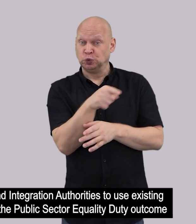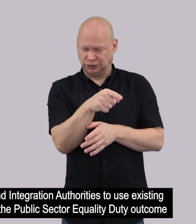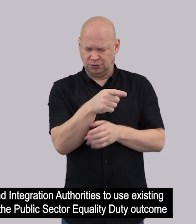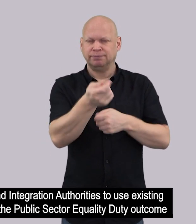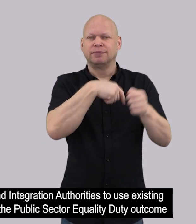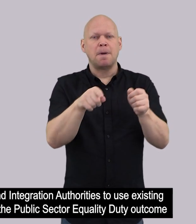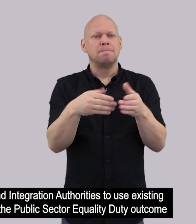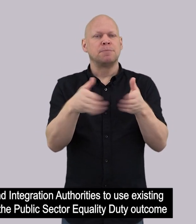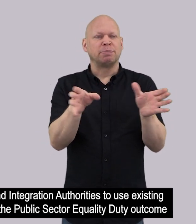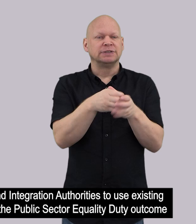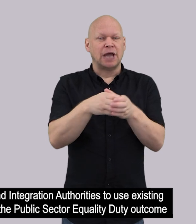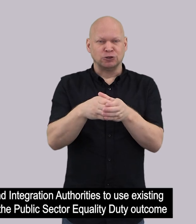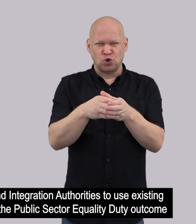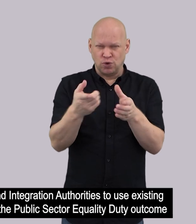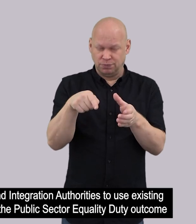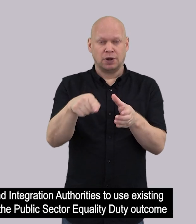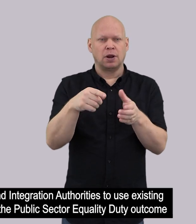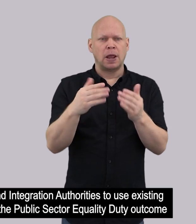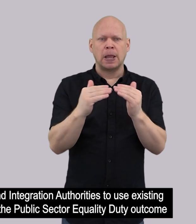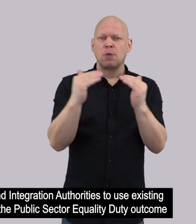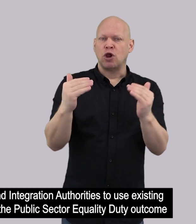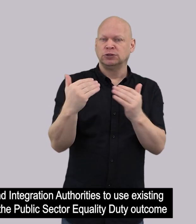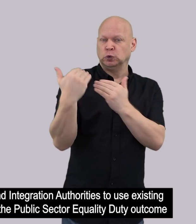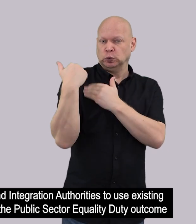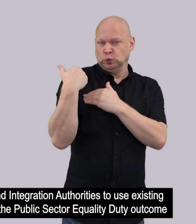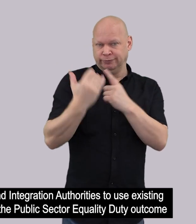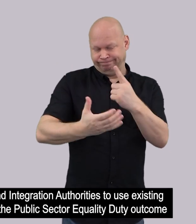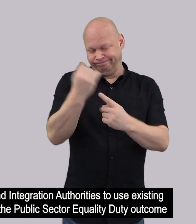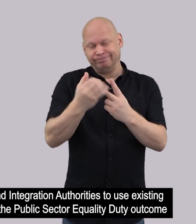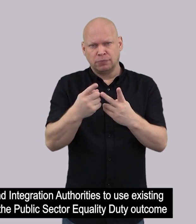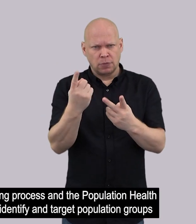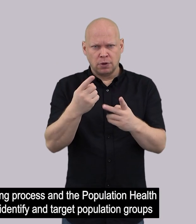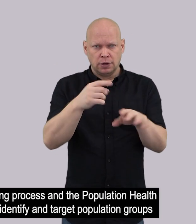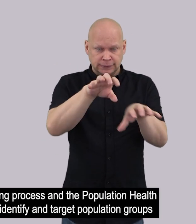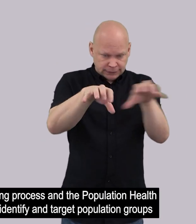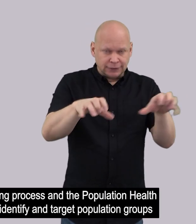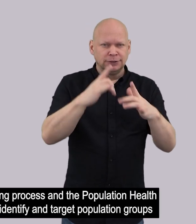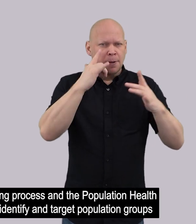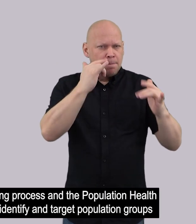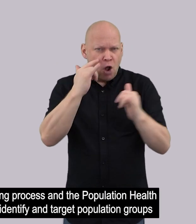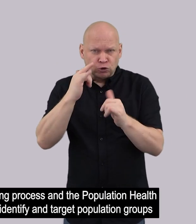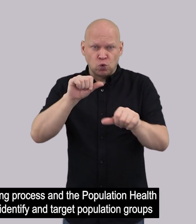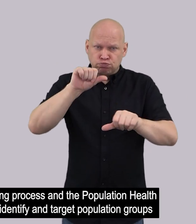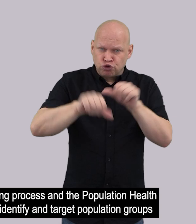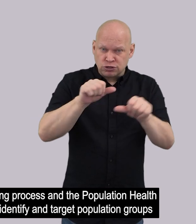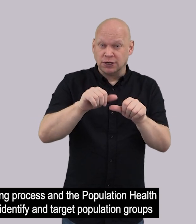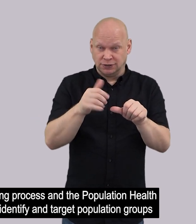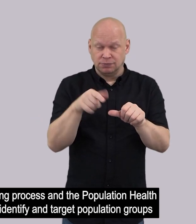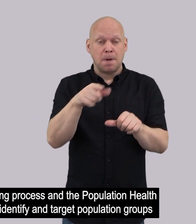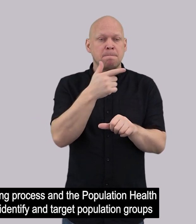Health boards and integration authorities to use existing opportunities like the Public Sector Equality Duty Outcome Setting Monitoring